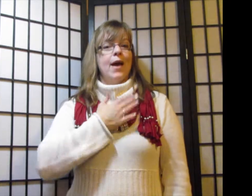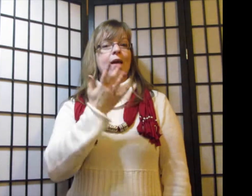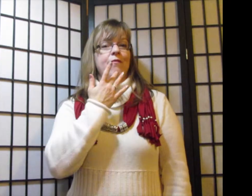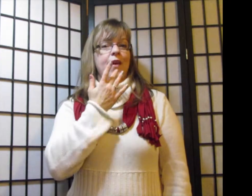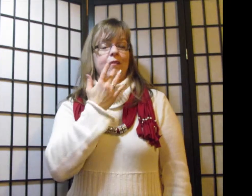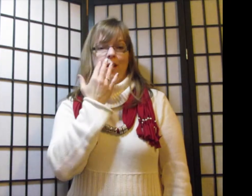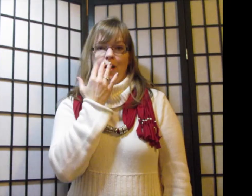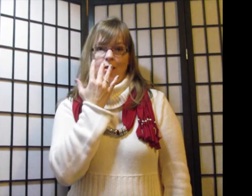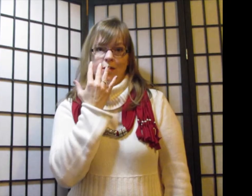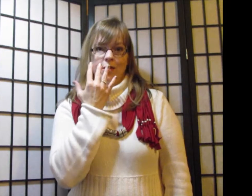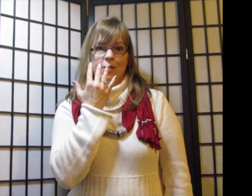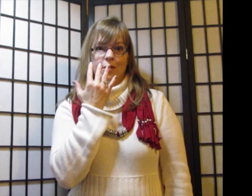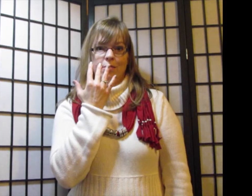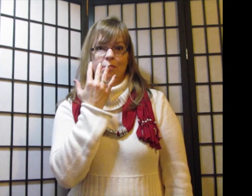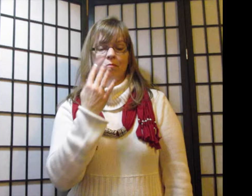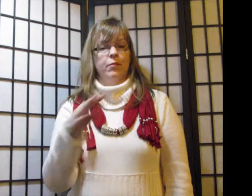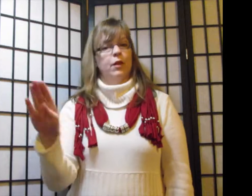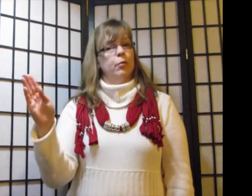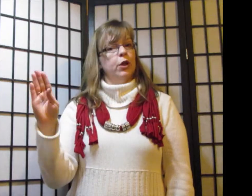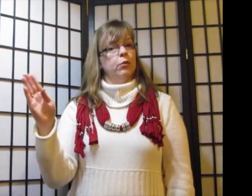My favorite color is blue.